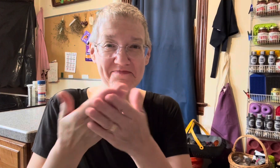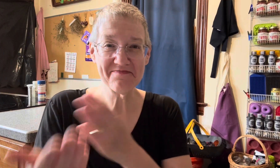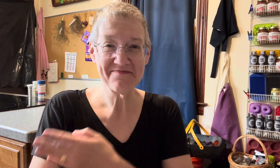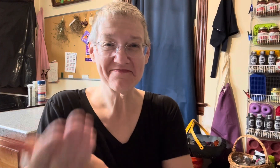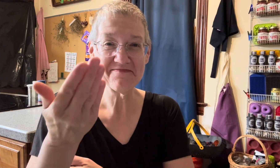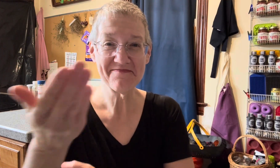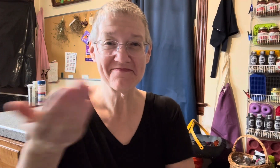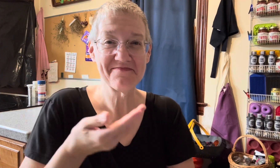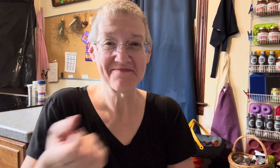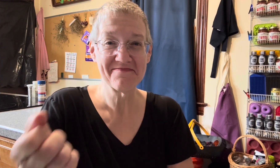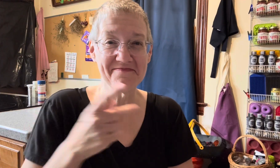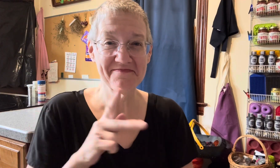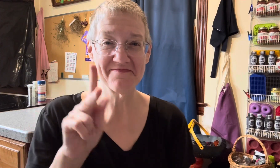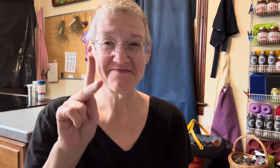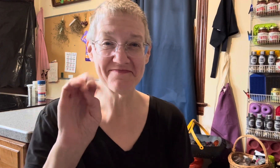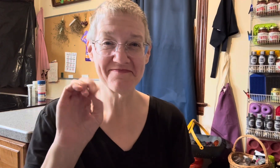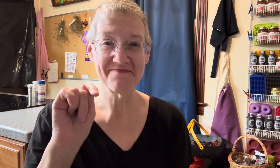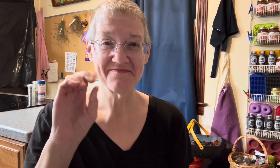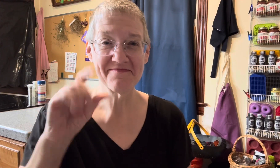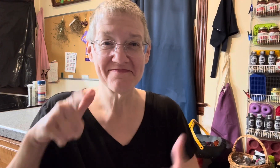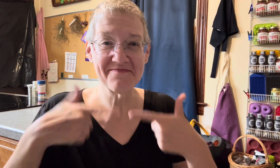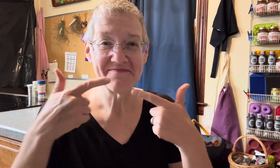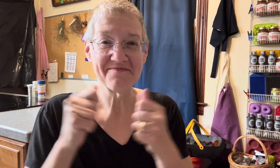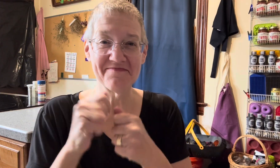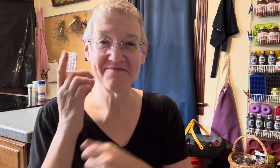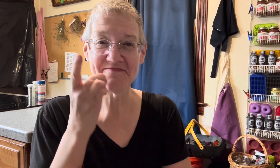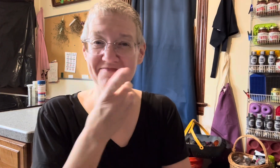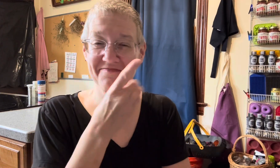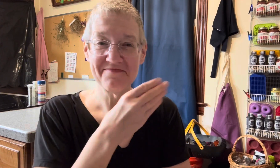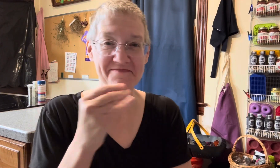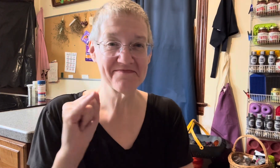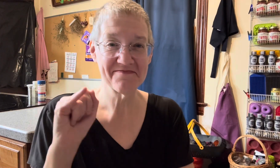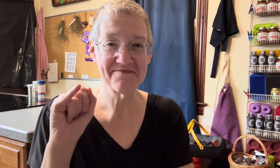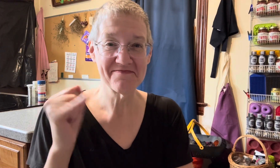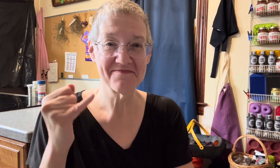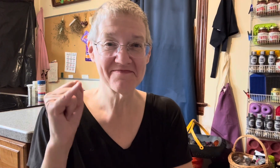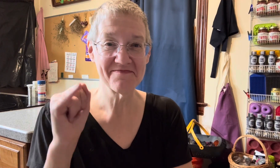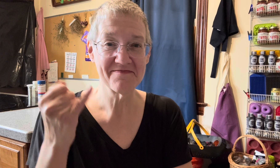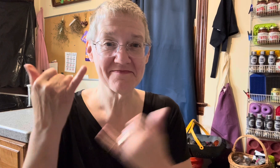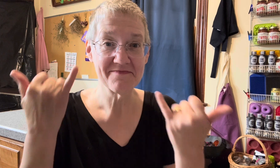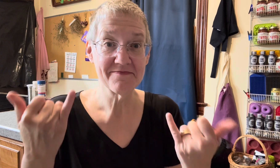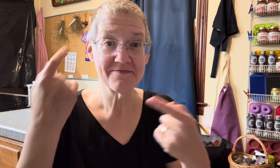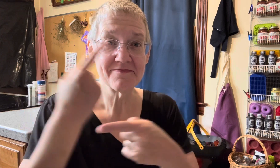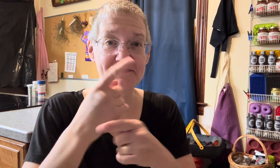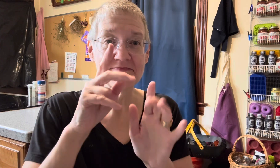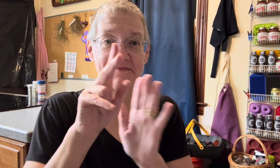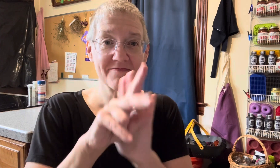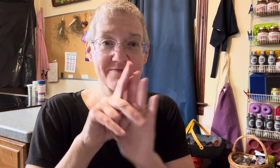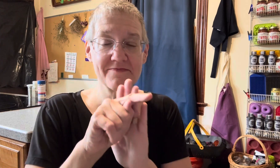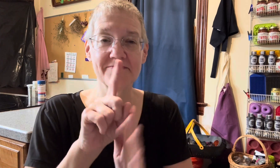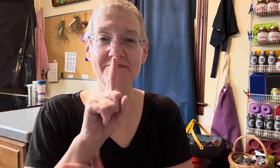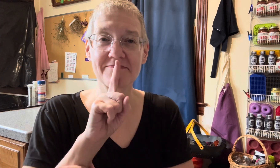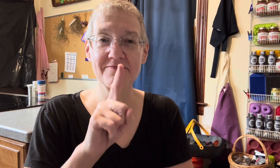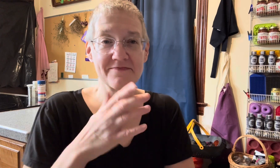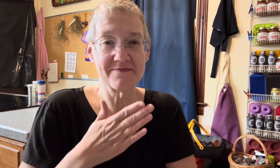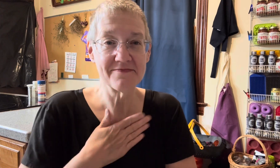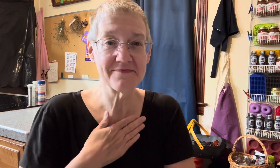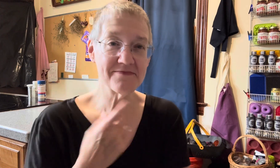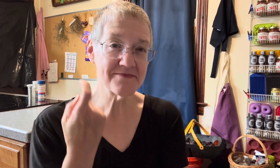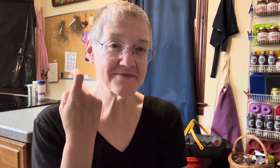Good morning and welcome back to Keto Living with Dale and Judith. Today's video is